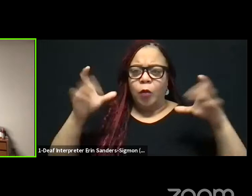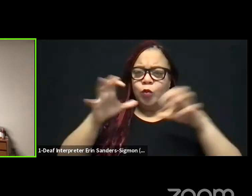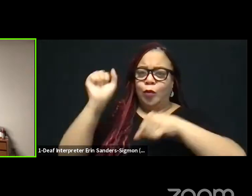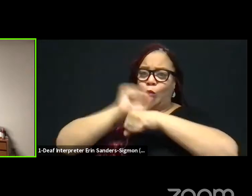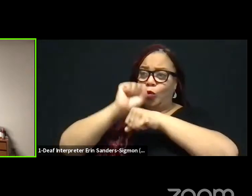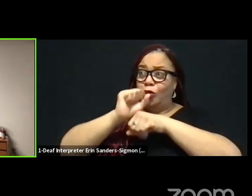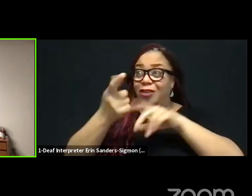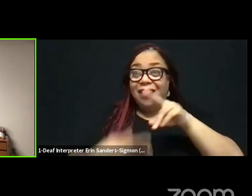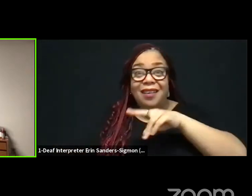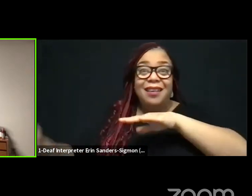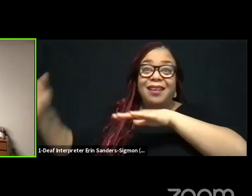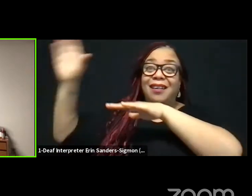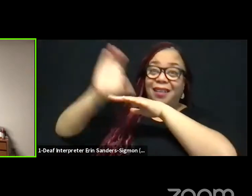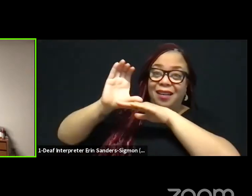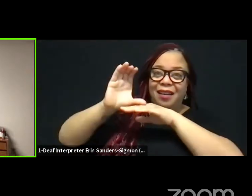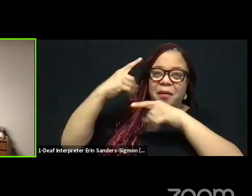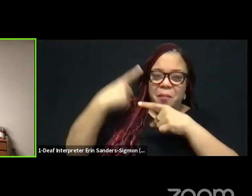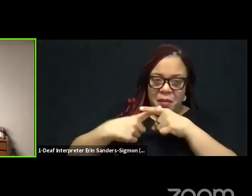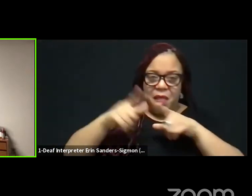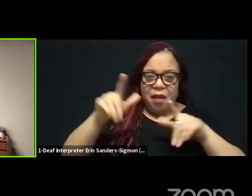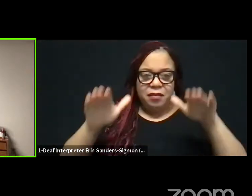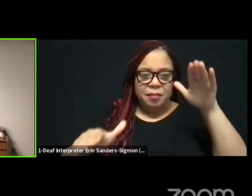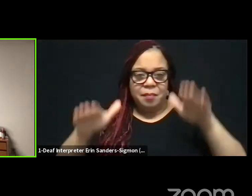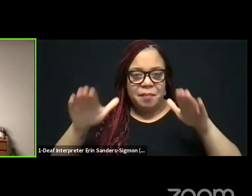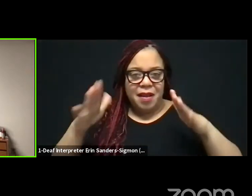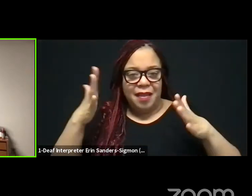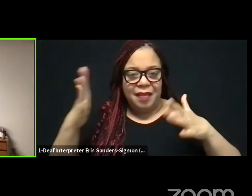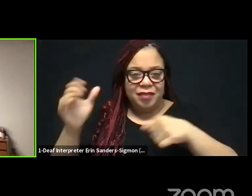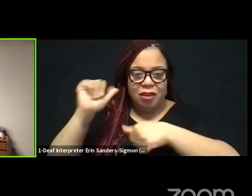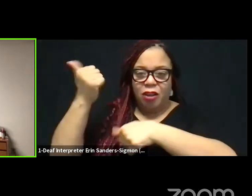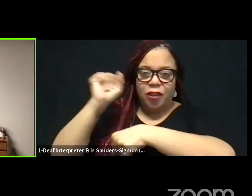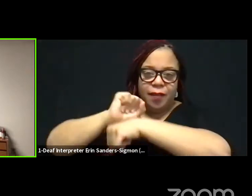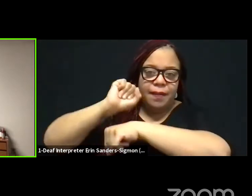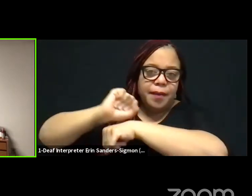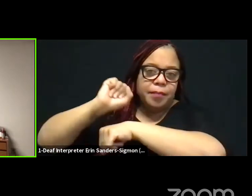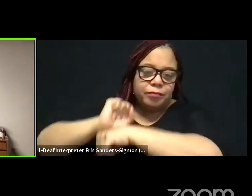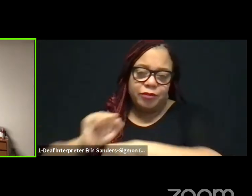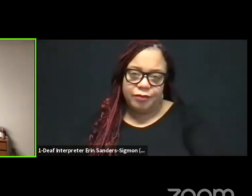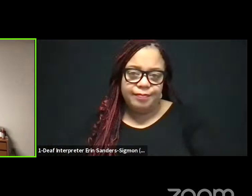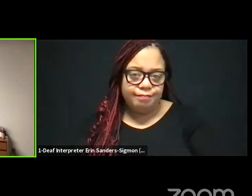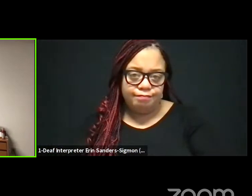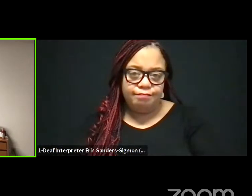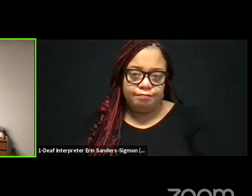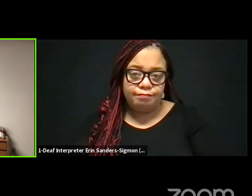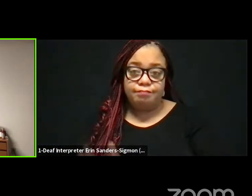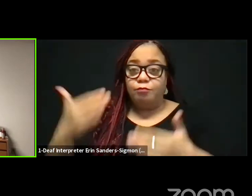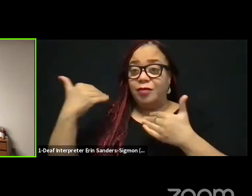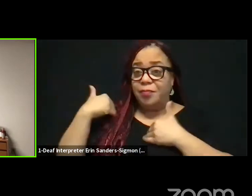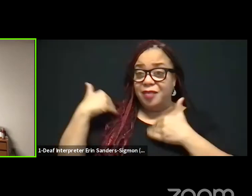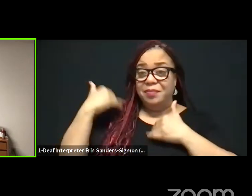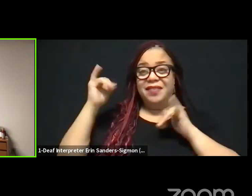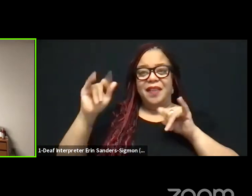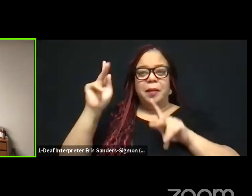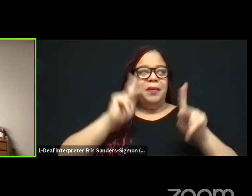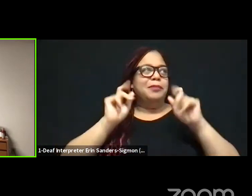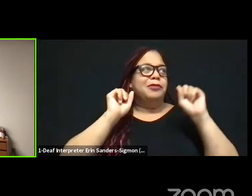responsibilities that people may overlook because of young people, right? Think about what young people contribute in your household.